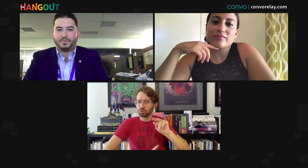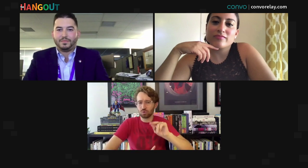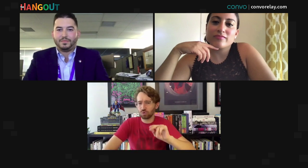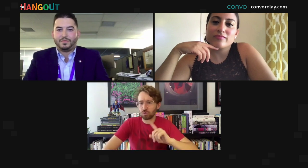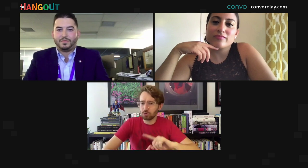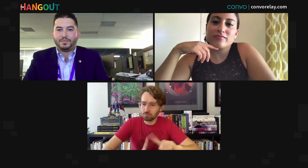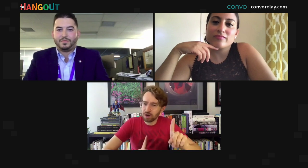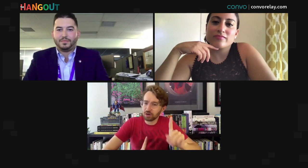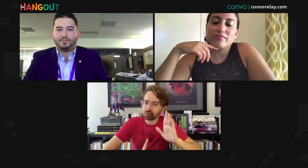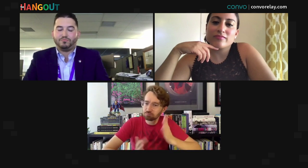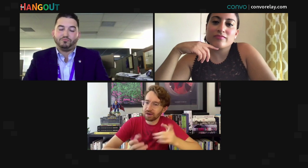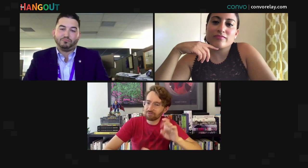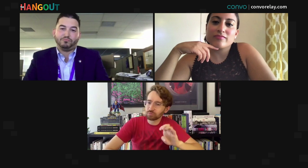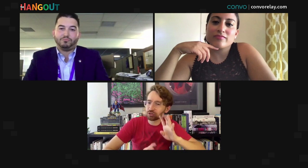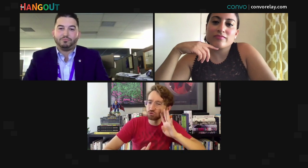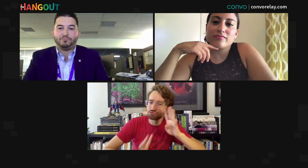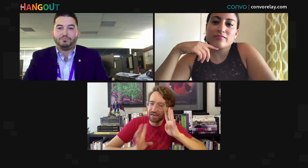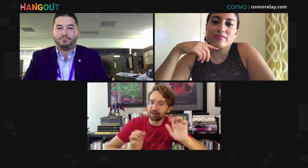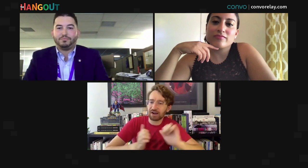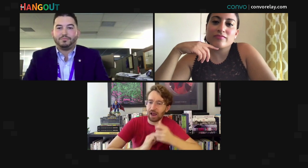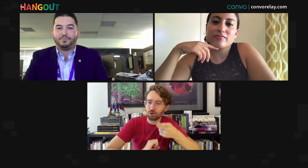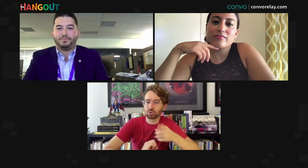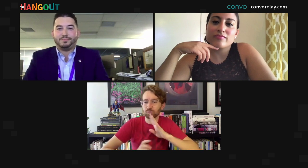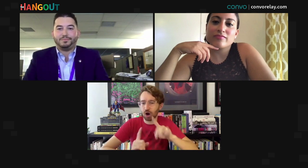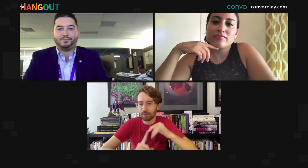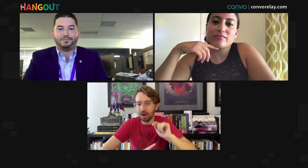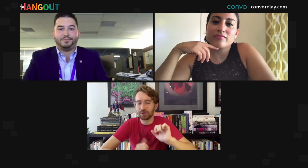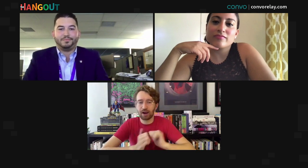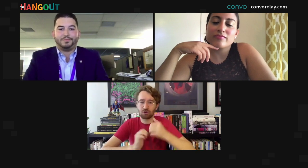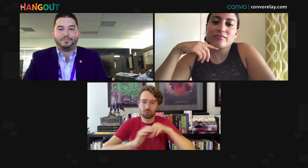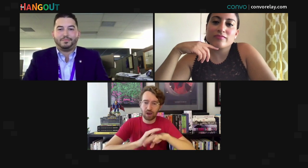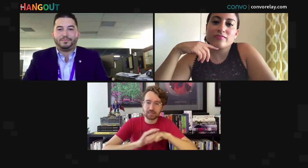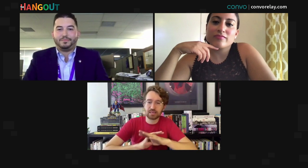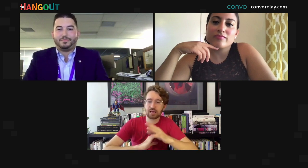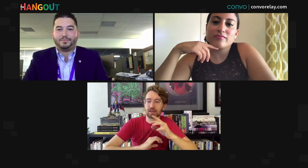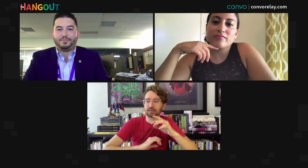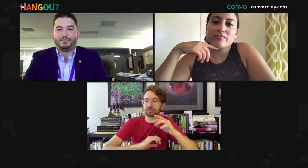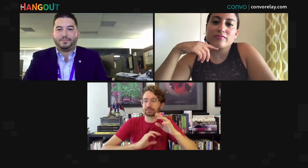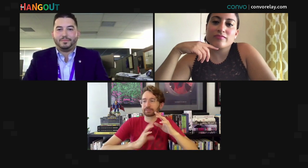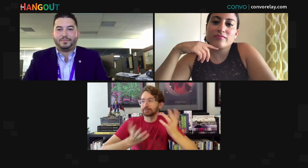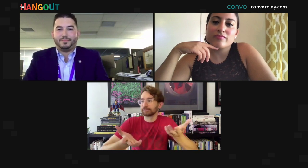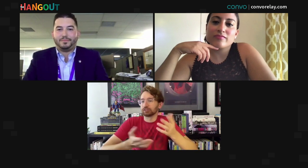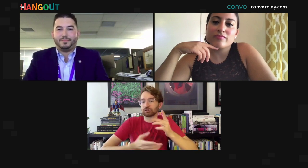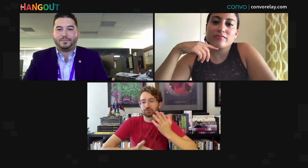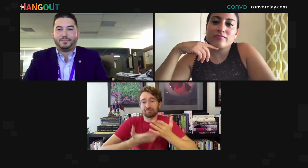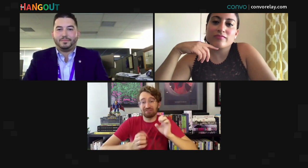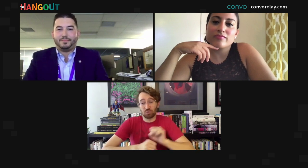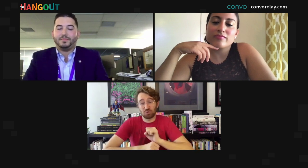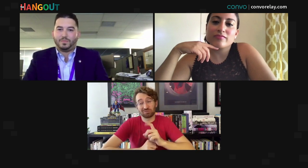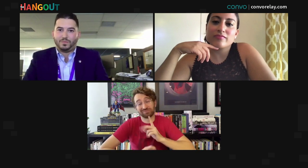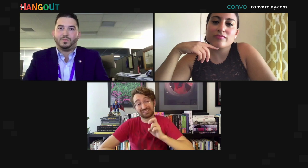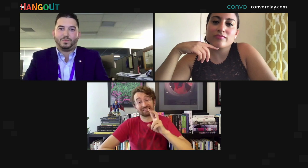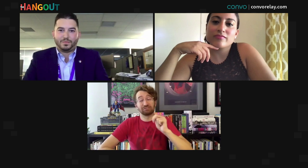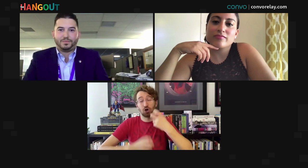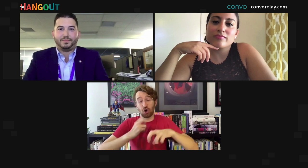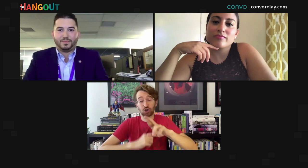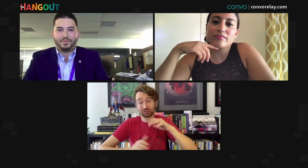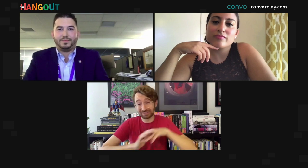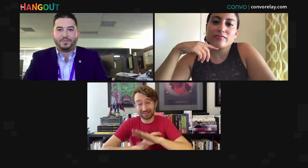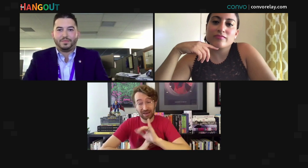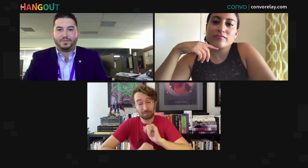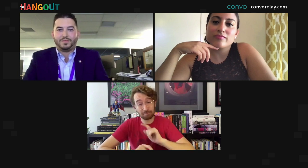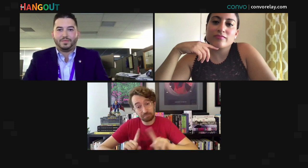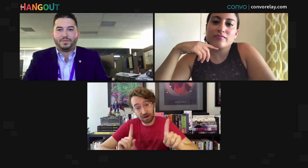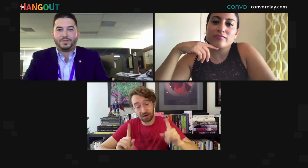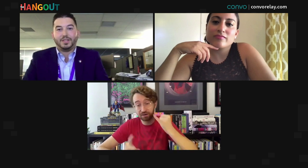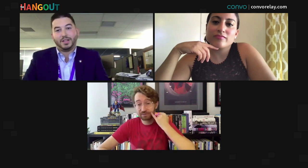as there's no deaf people that have done this before me and that's a barrier. You just have to be creative in how you talk about it and how you get access.